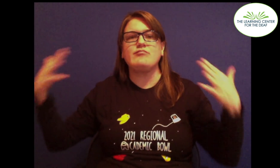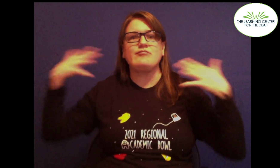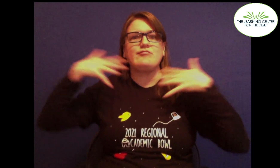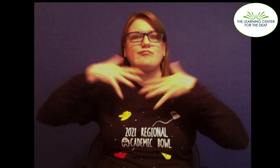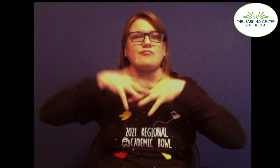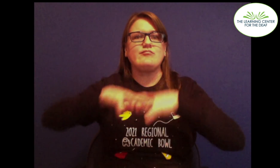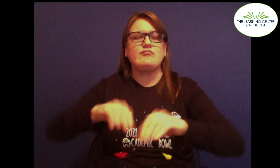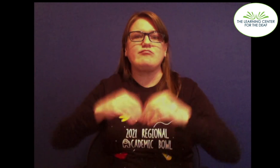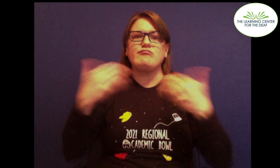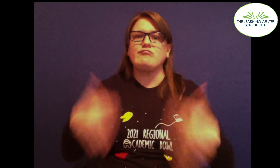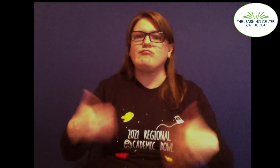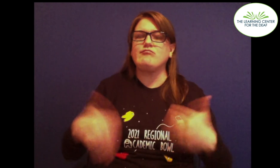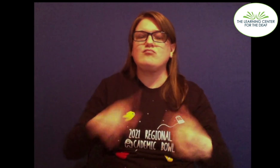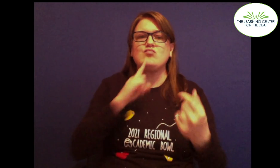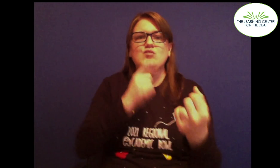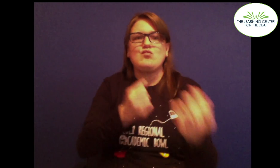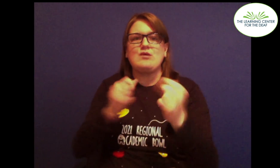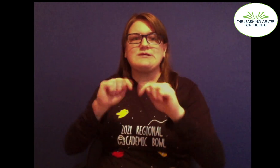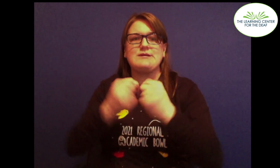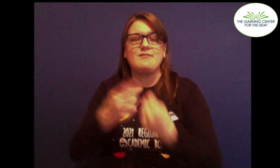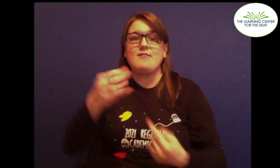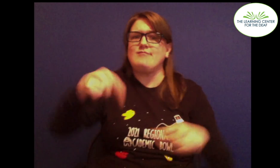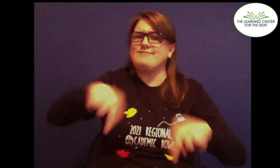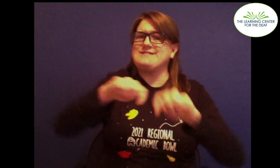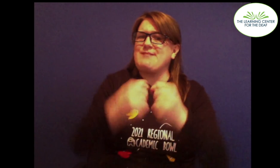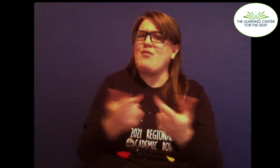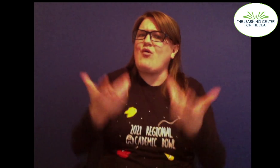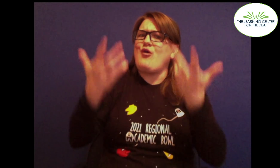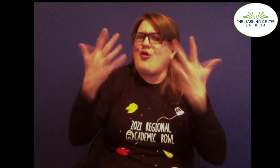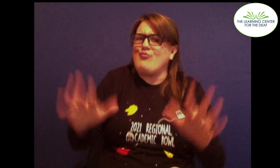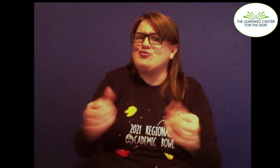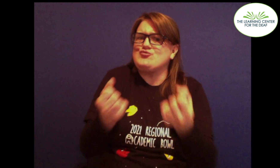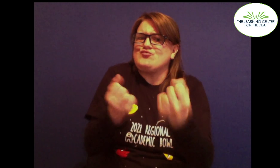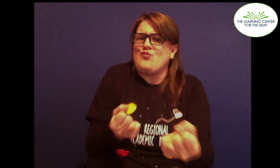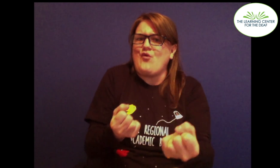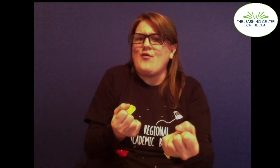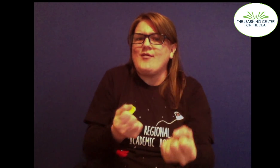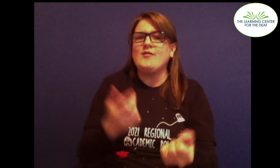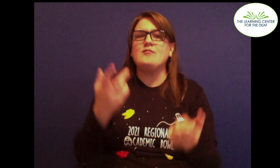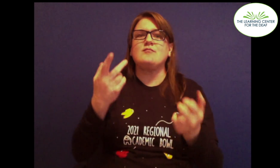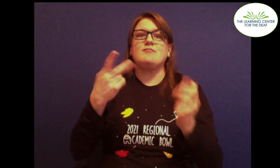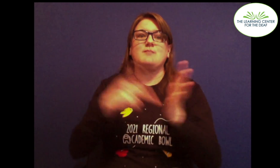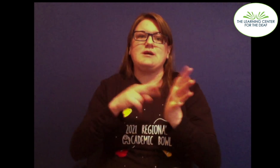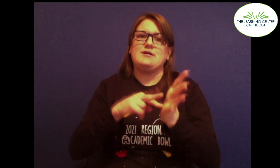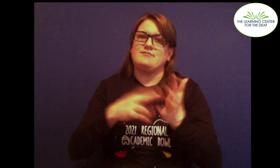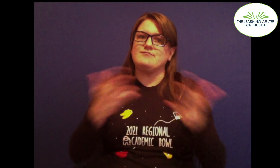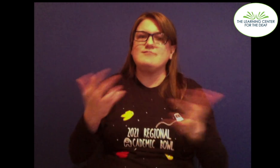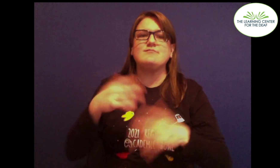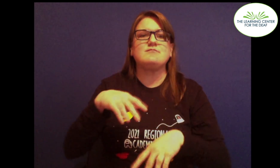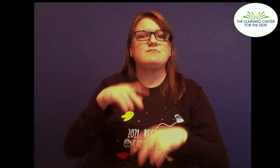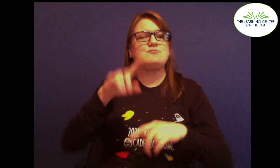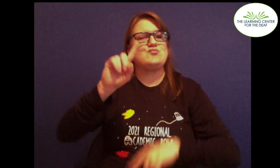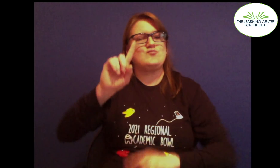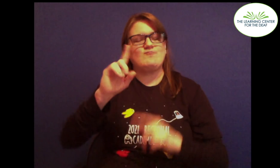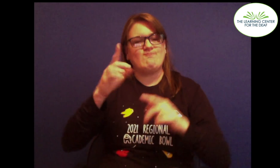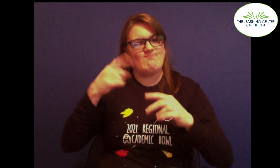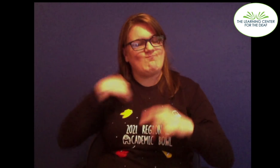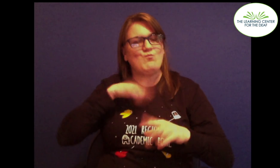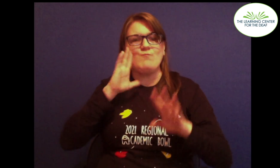and components come together in what's needed to continue building on the strengths this already strong team embodies and make it even